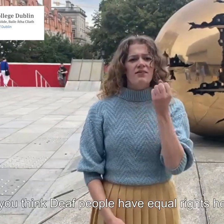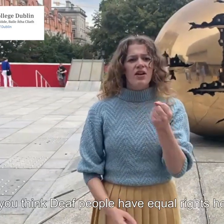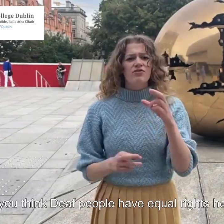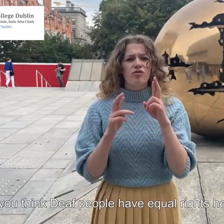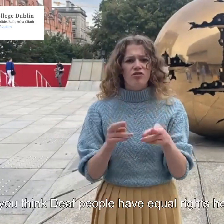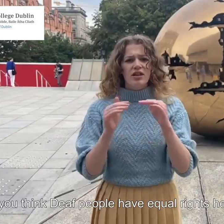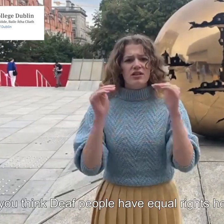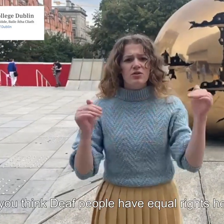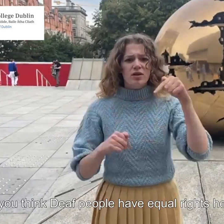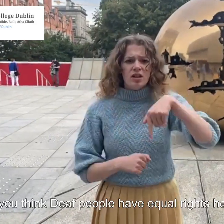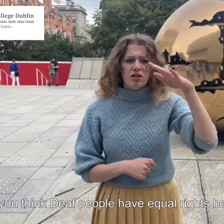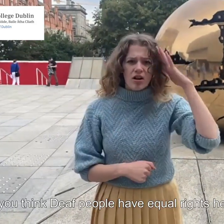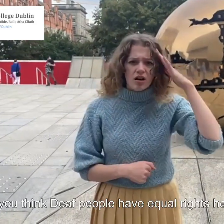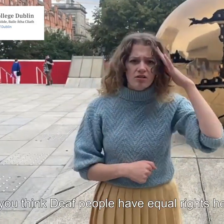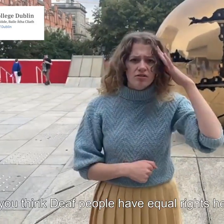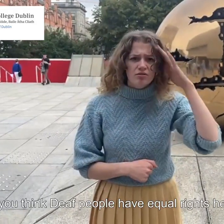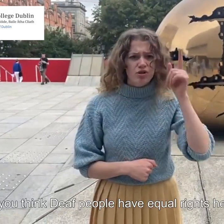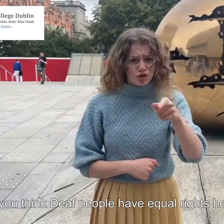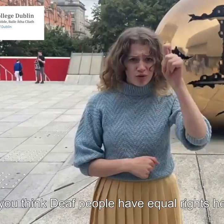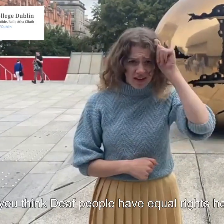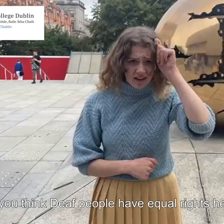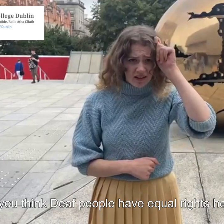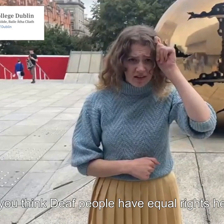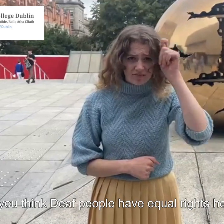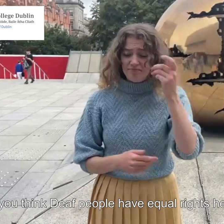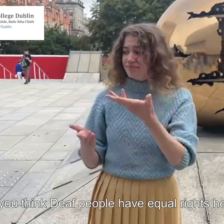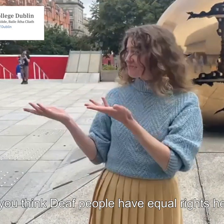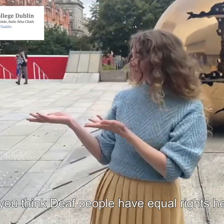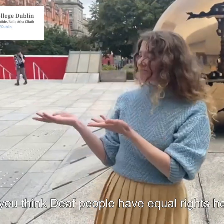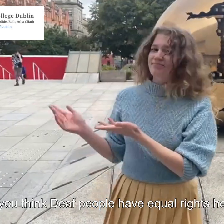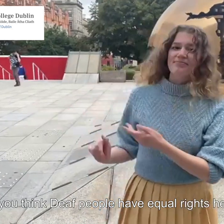Do you think deaf people have equal rights here in Ireland?